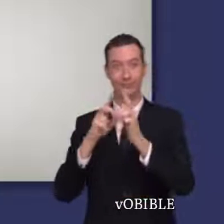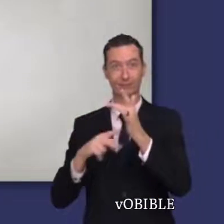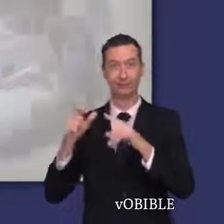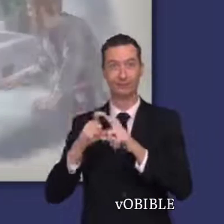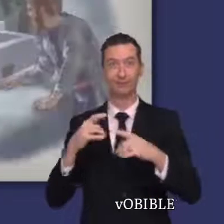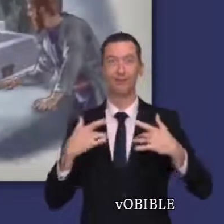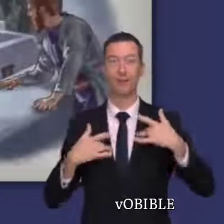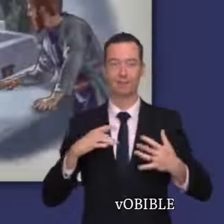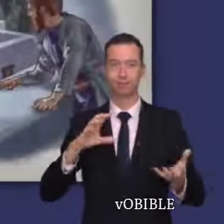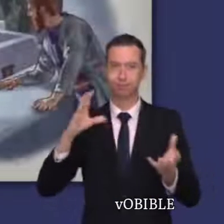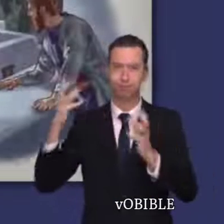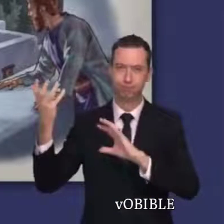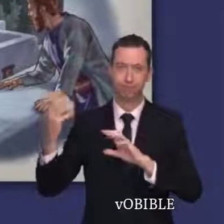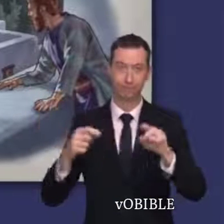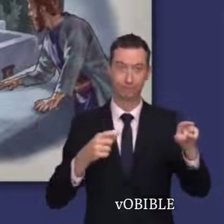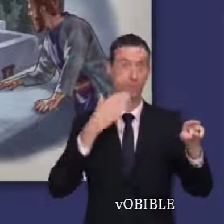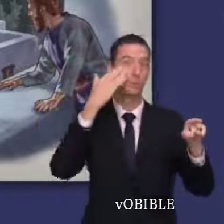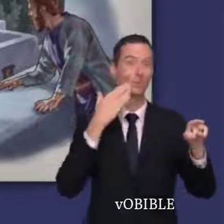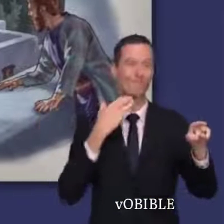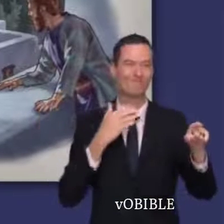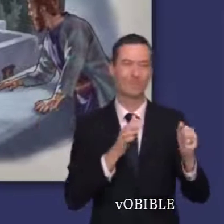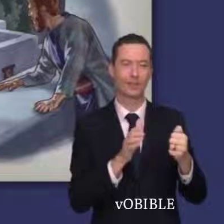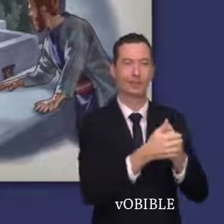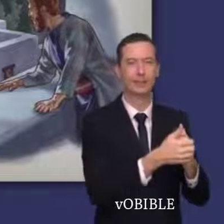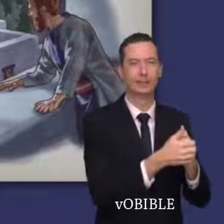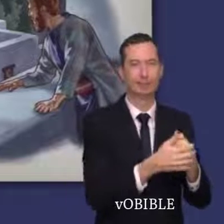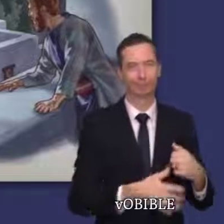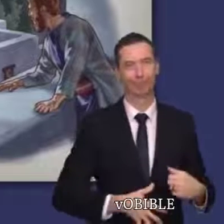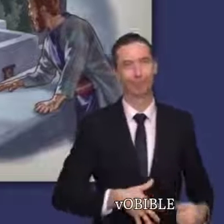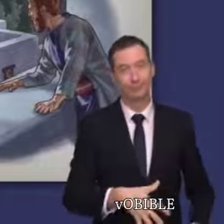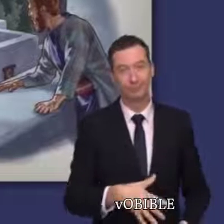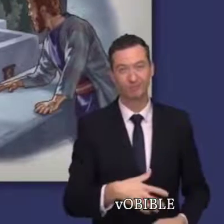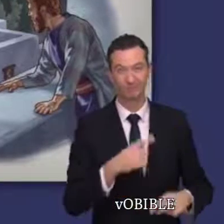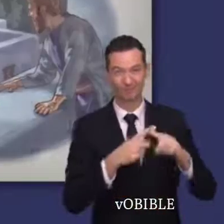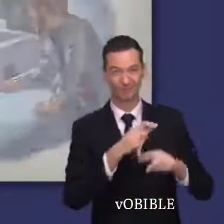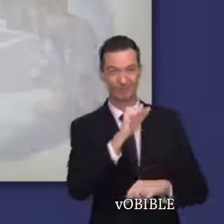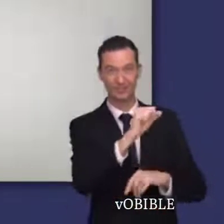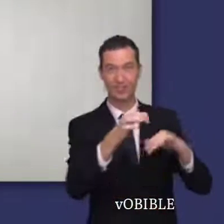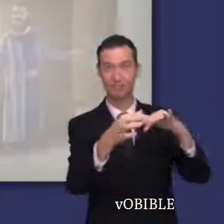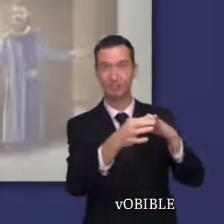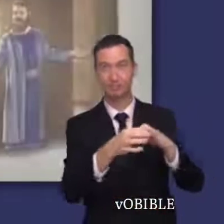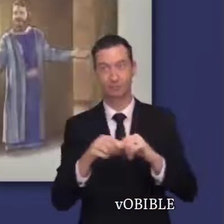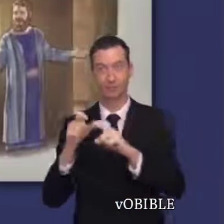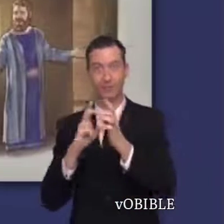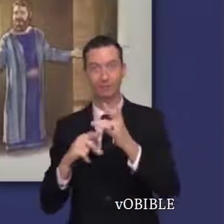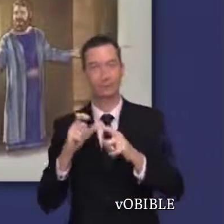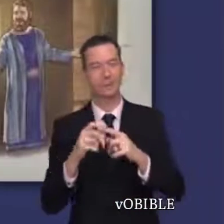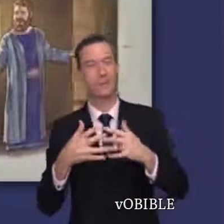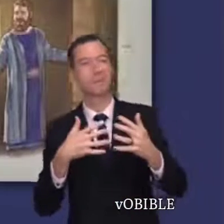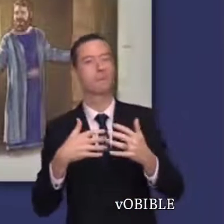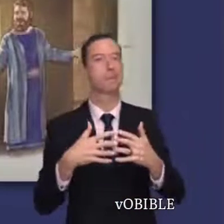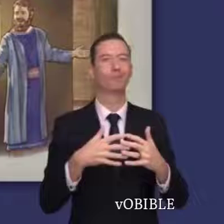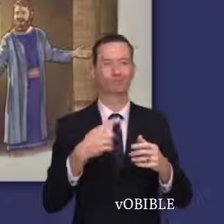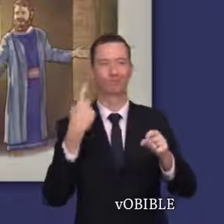Chapter 11 brings us to one of the darkest periods in David's life. He commits adultery with Bathsheba. She